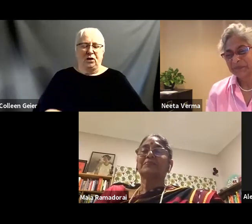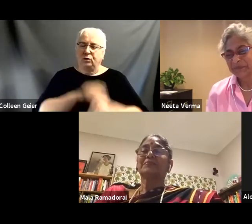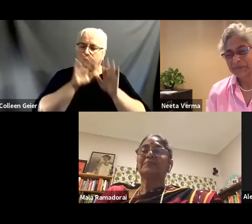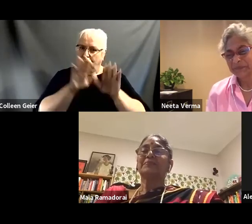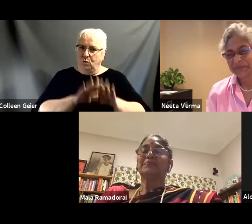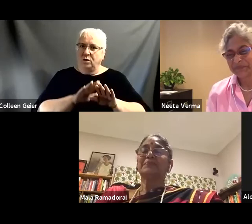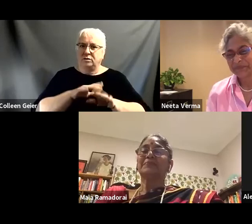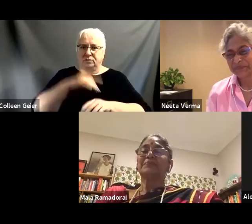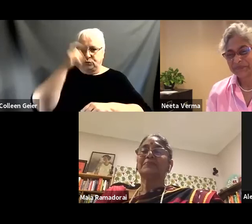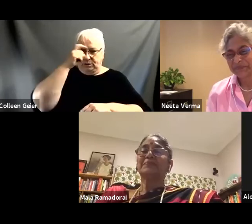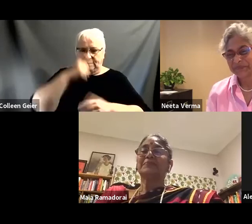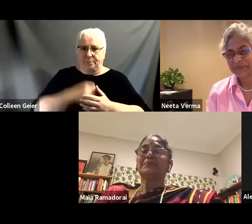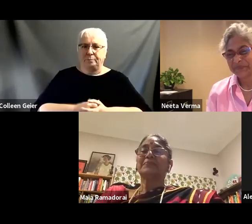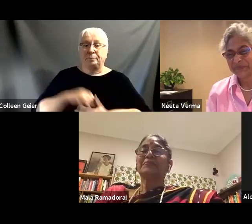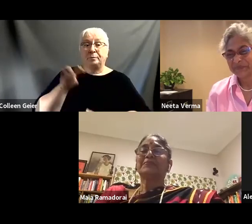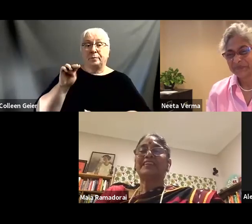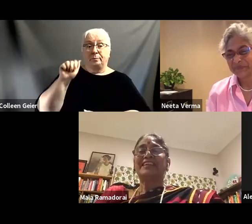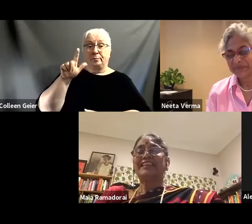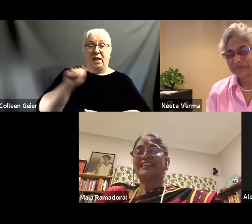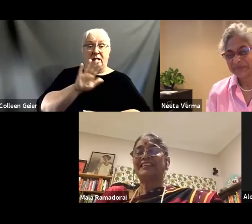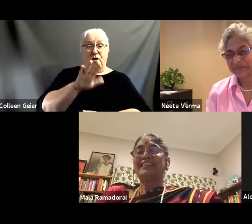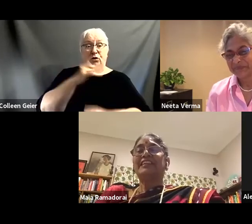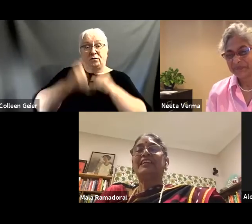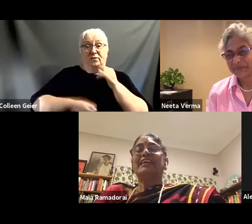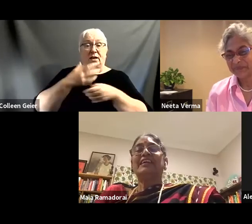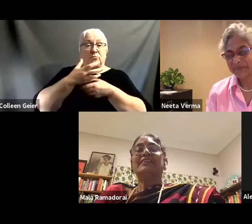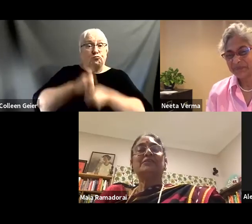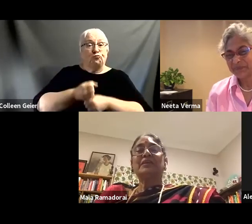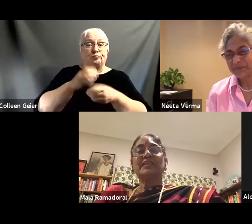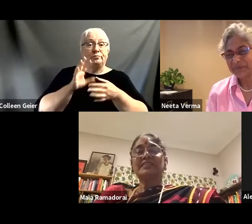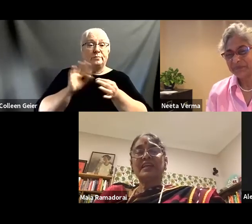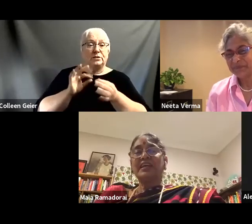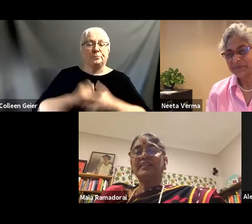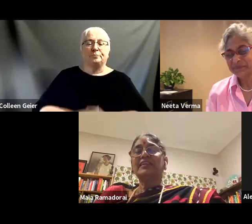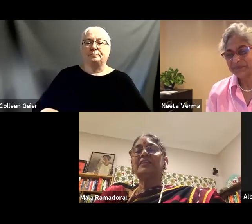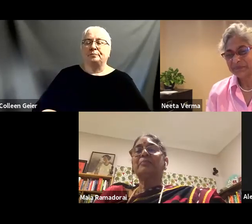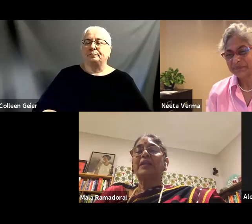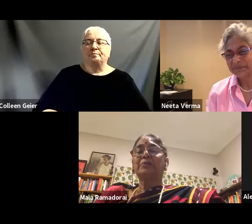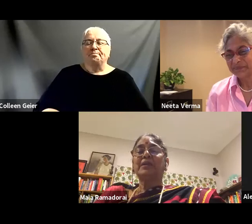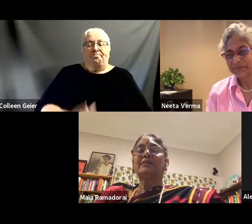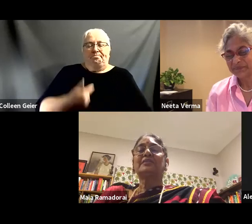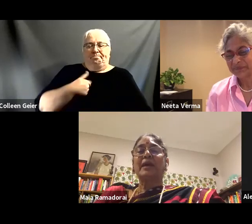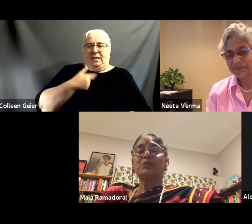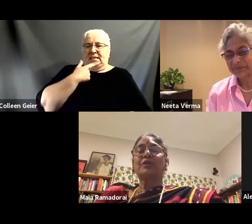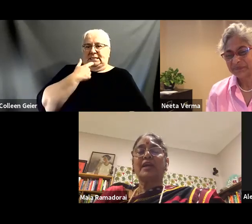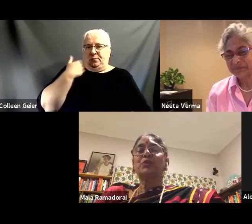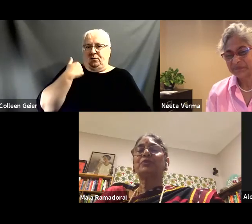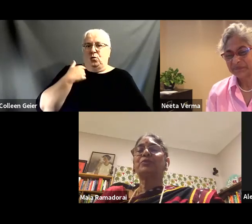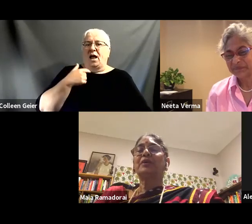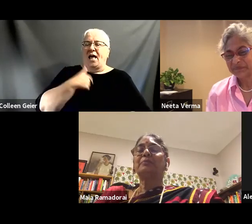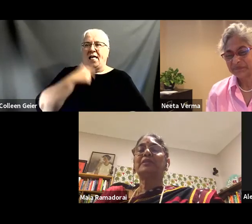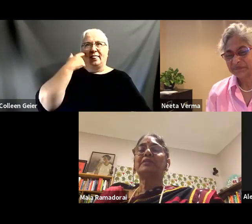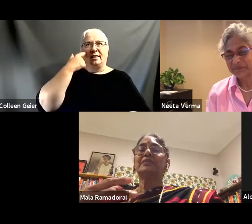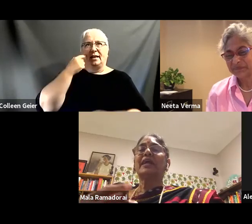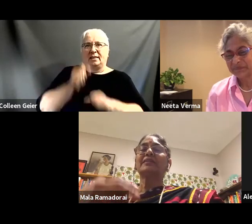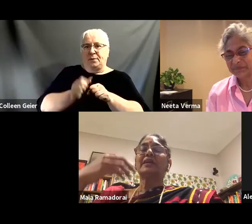of wisdom. Mala, your final message to our audience. So as I said, I think the pandemic has cracked open